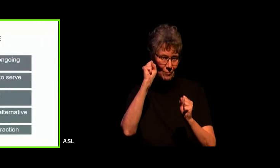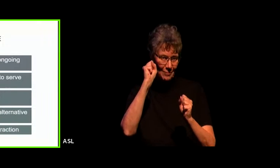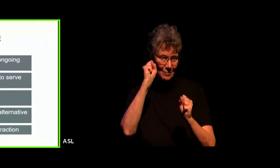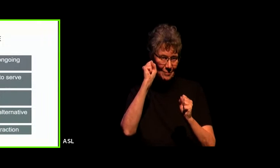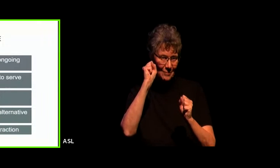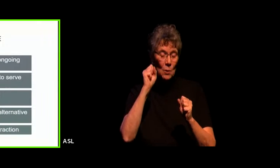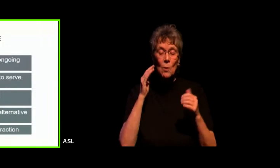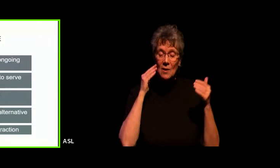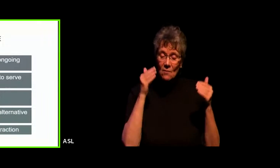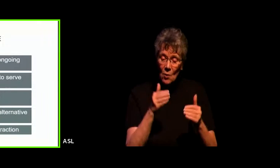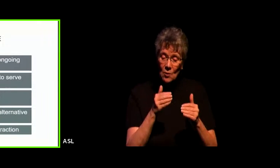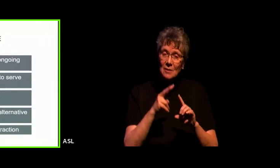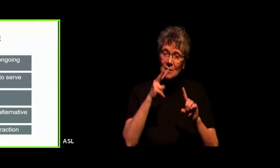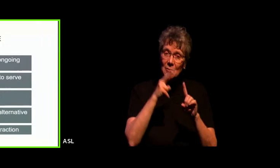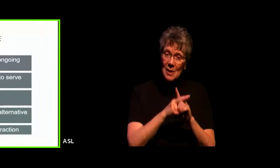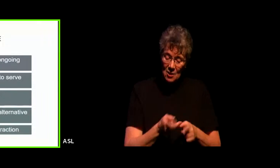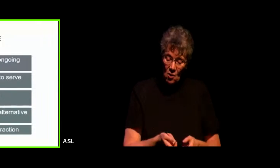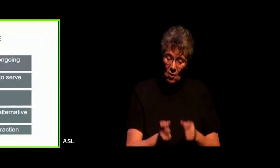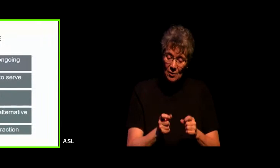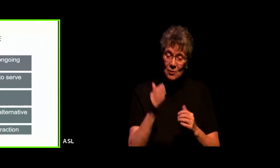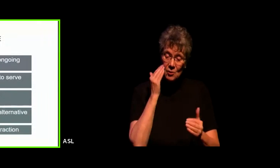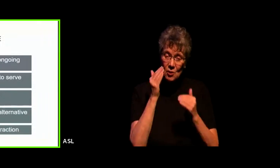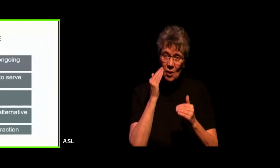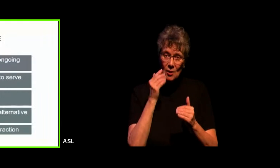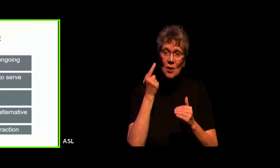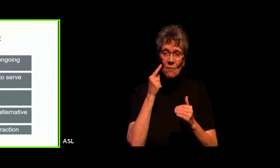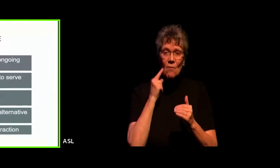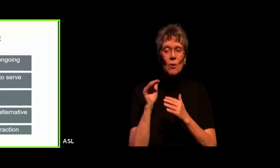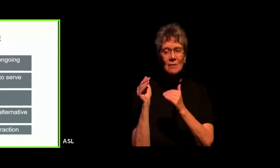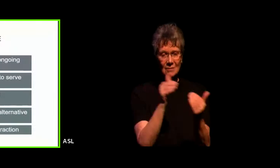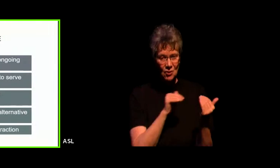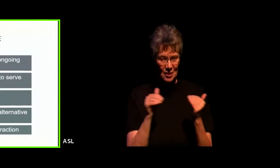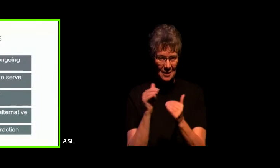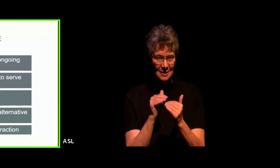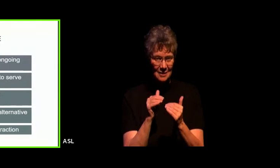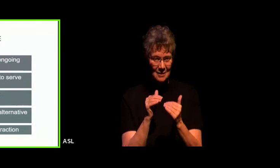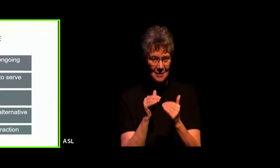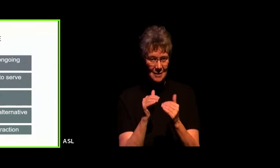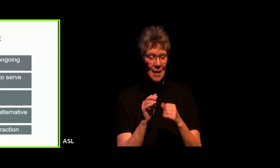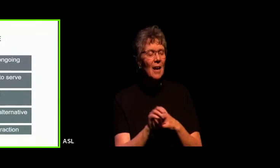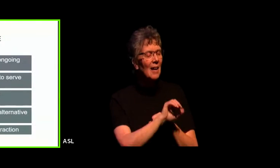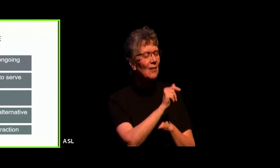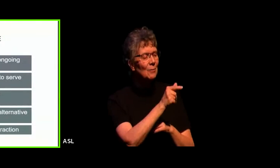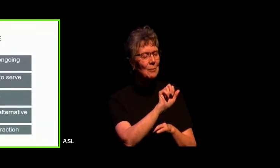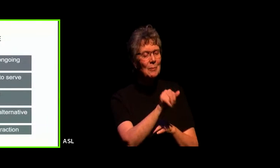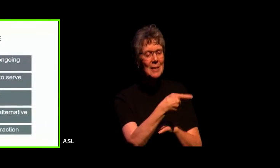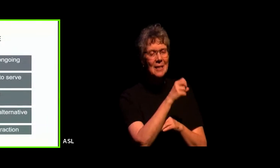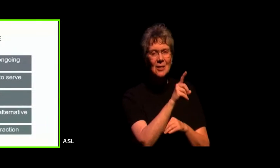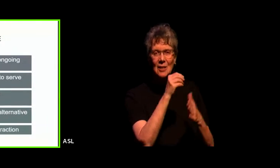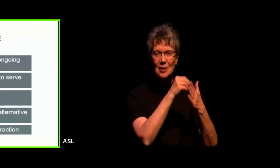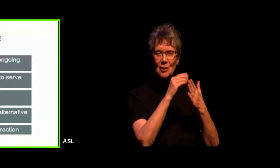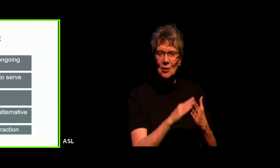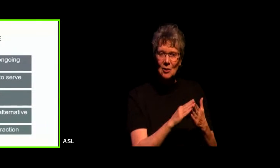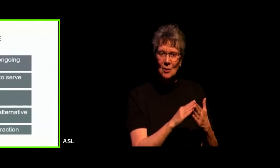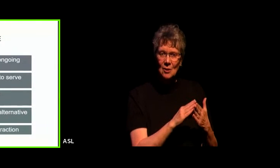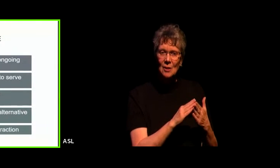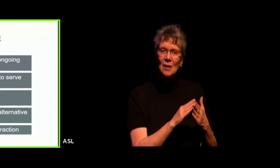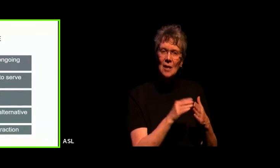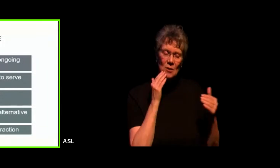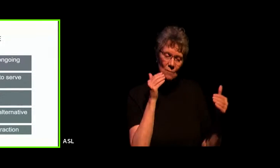for justice. So one of my other PhD students, Don Wombold, is doing work on Métis presence in Southern Alberta, which is going